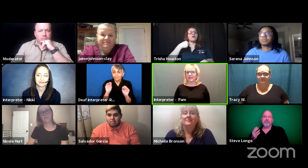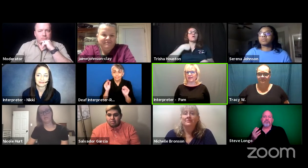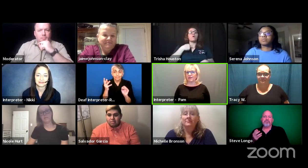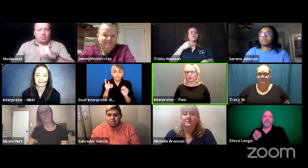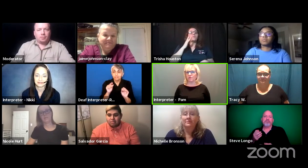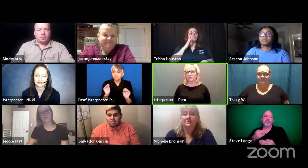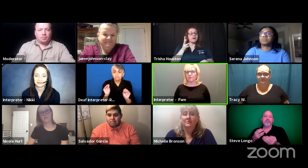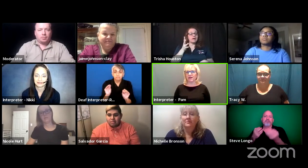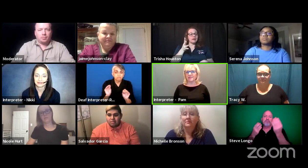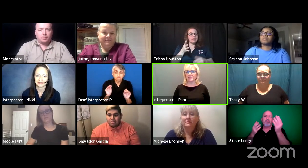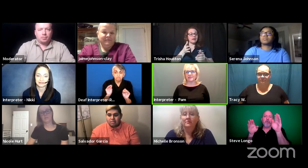Seeing no response.